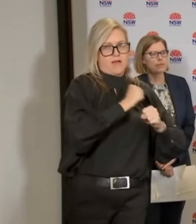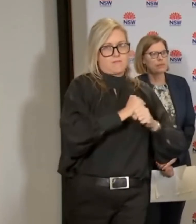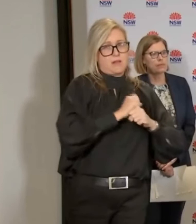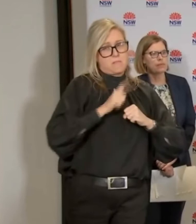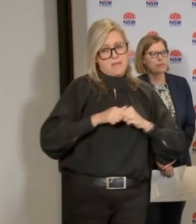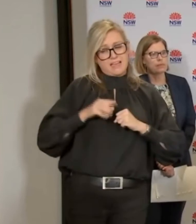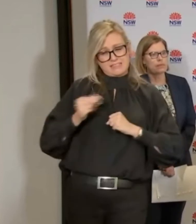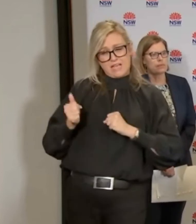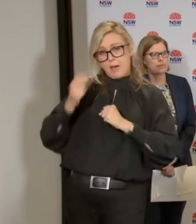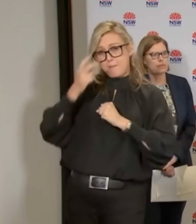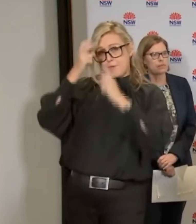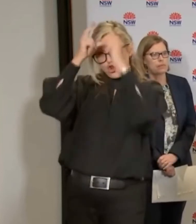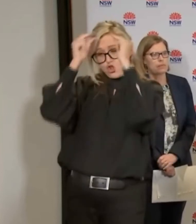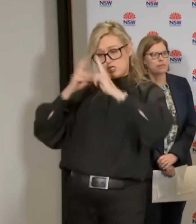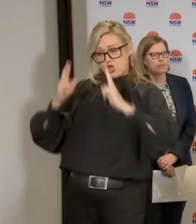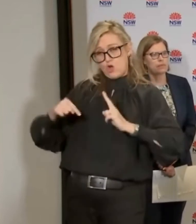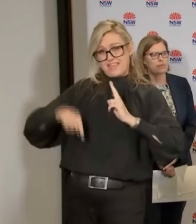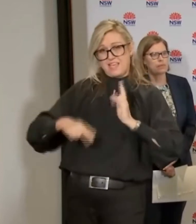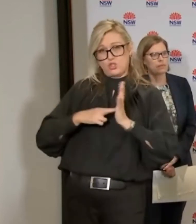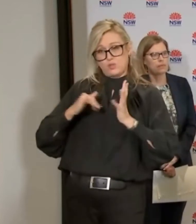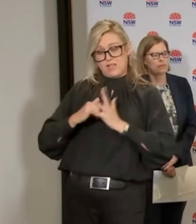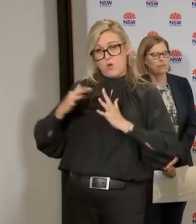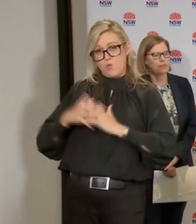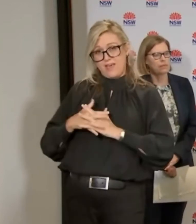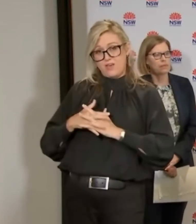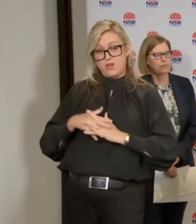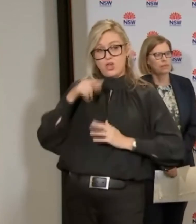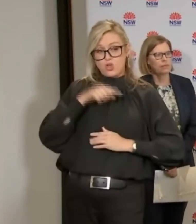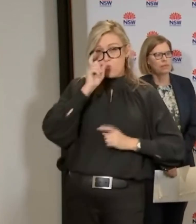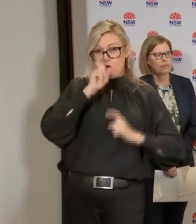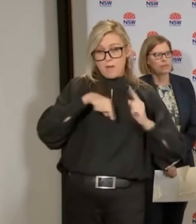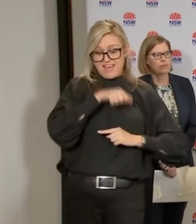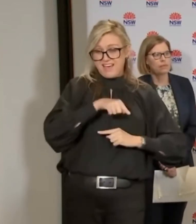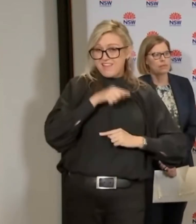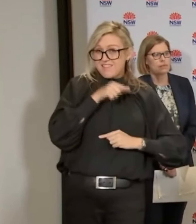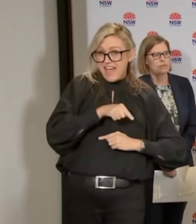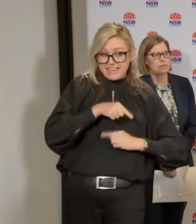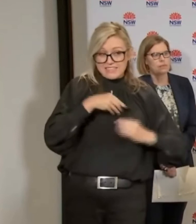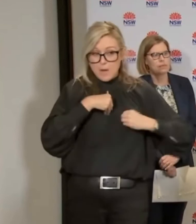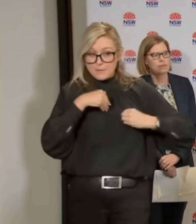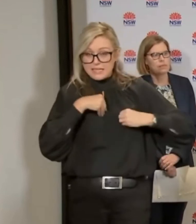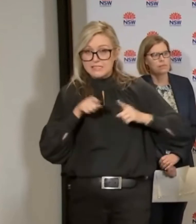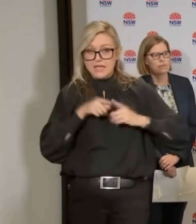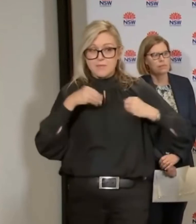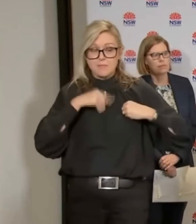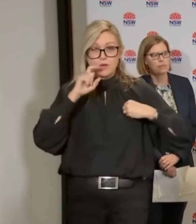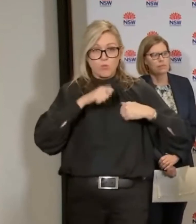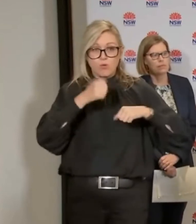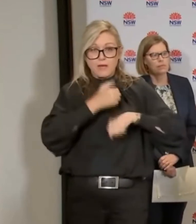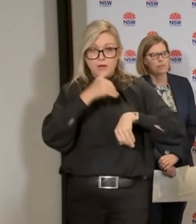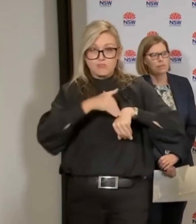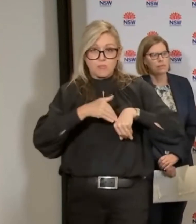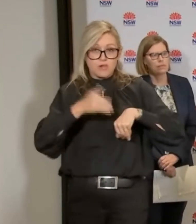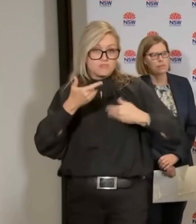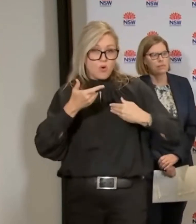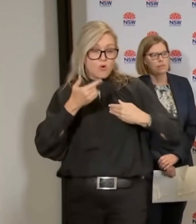you have any concerns with the company doing the rollout here in New South Wales? Well, look, I'm sure the federal government will do their due diligence to